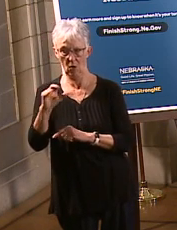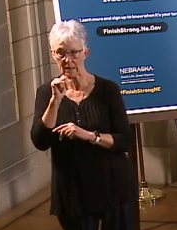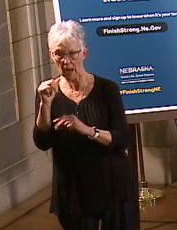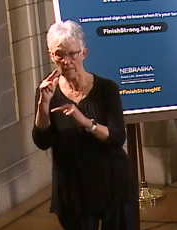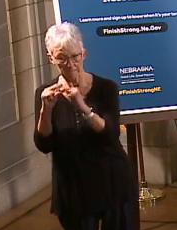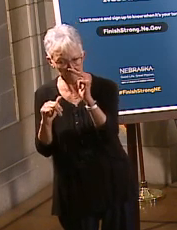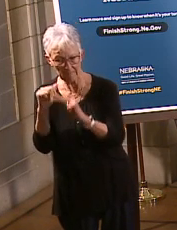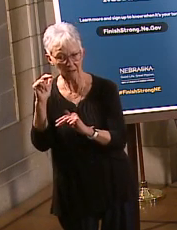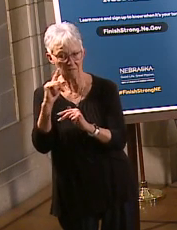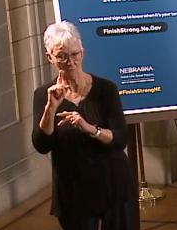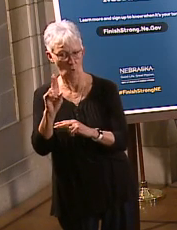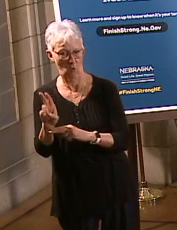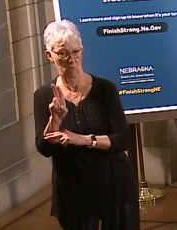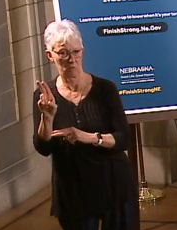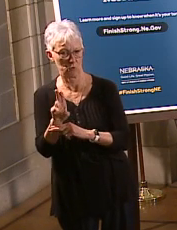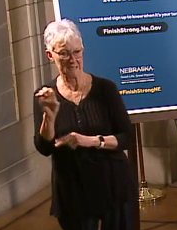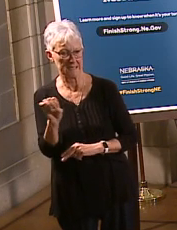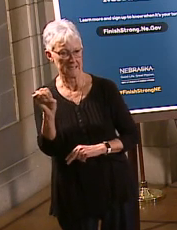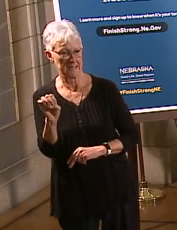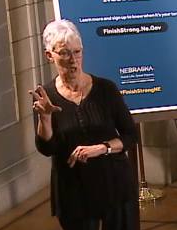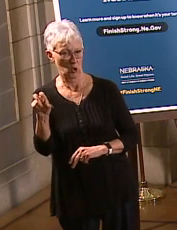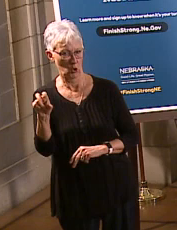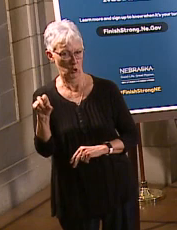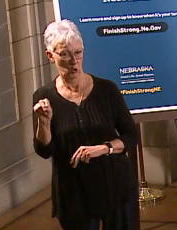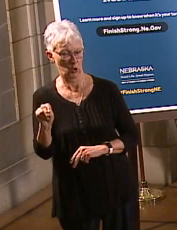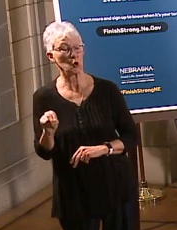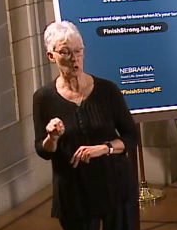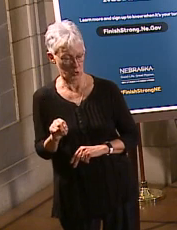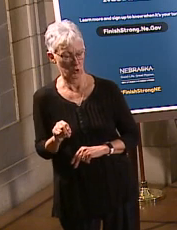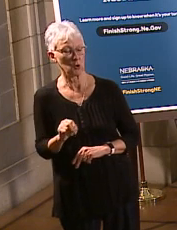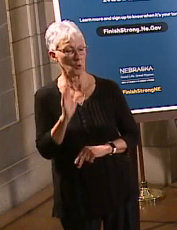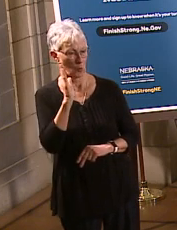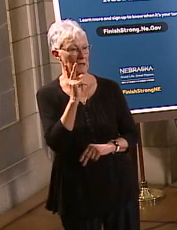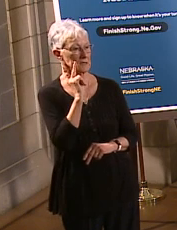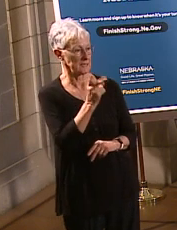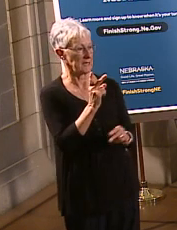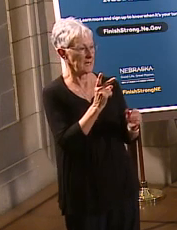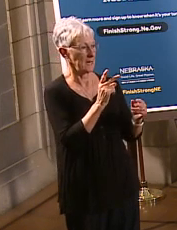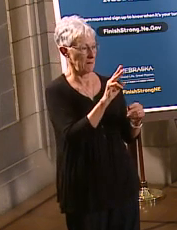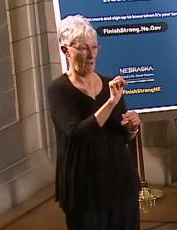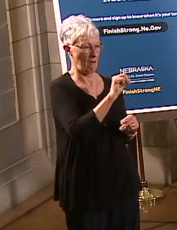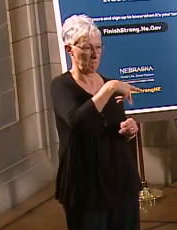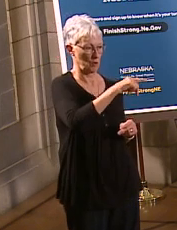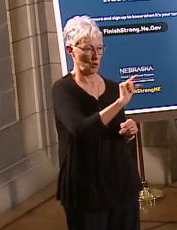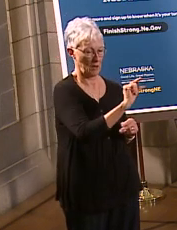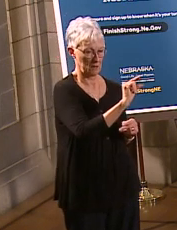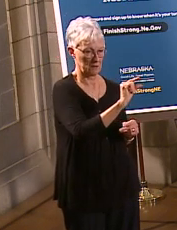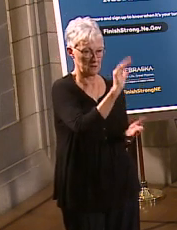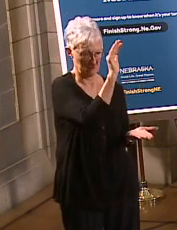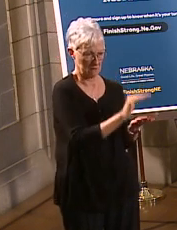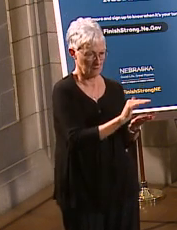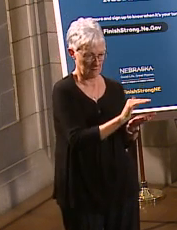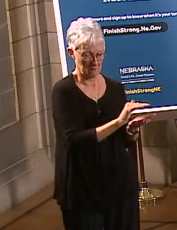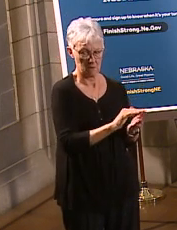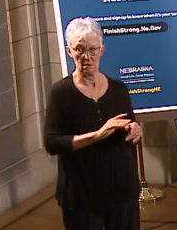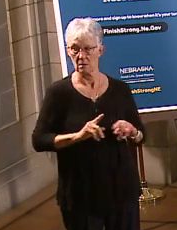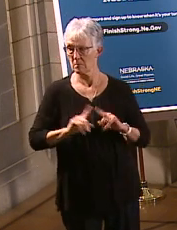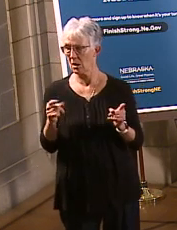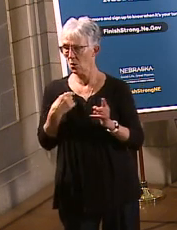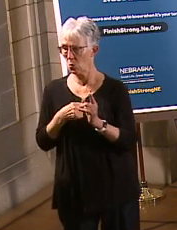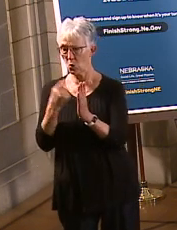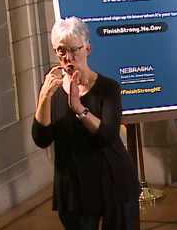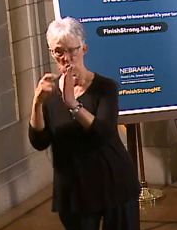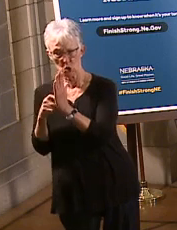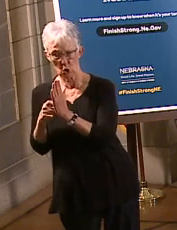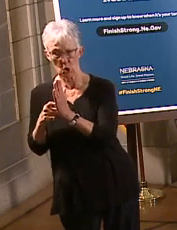not taking advantage of that octane, you can see some decrease. What we have noticed, and is what this study has brought out, is